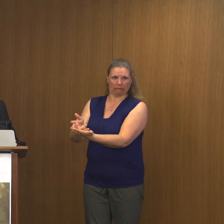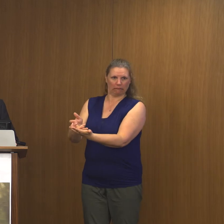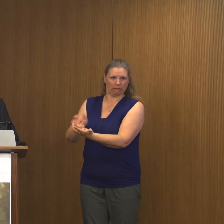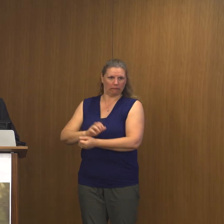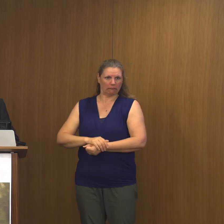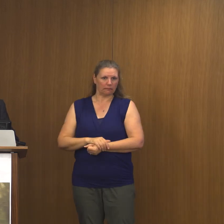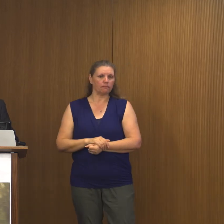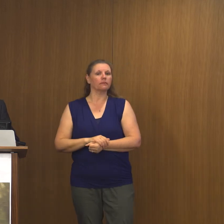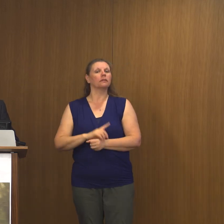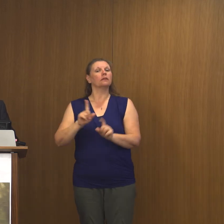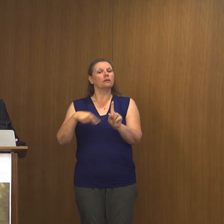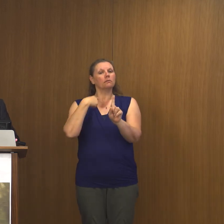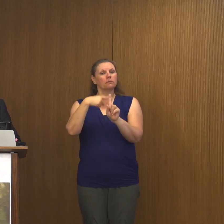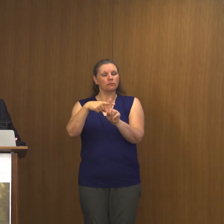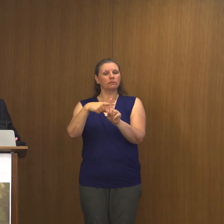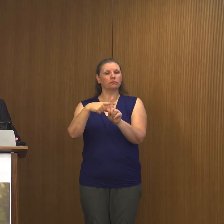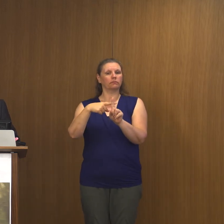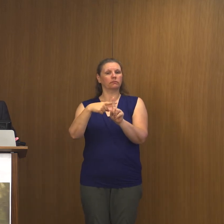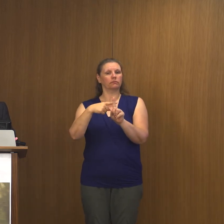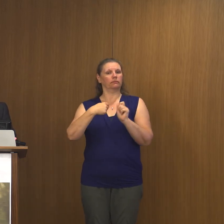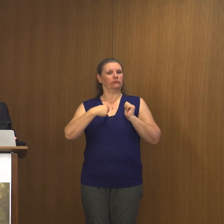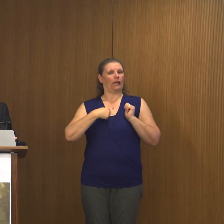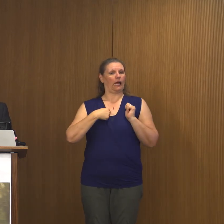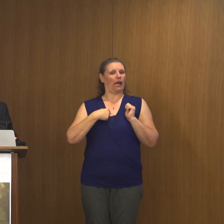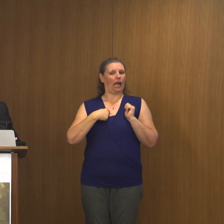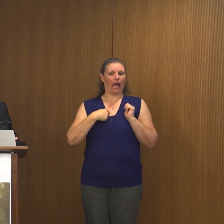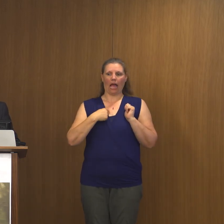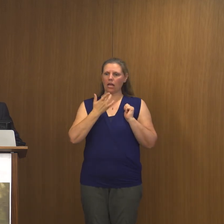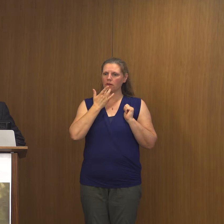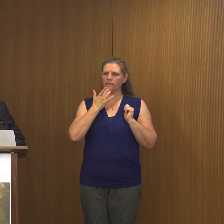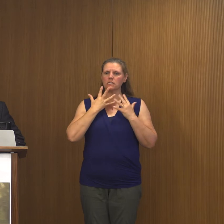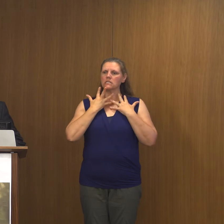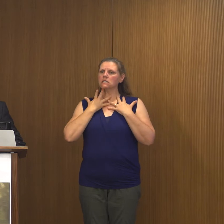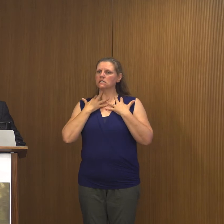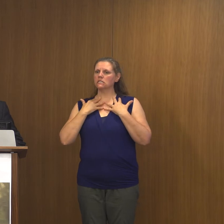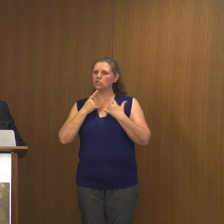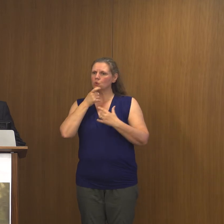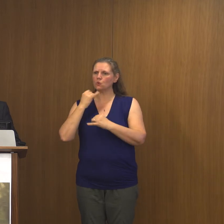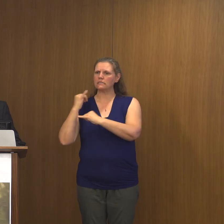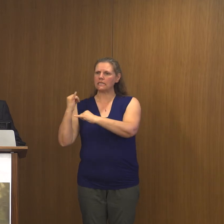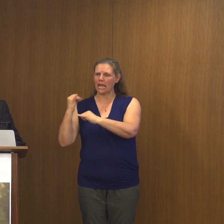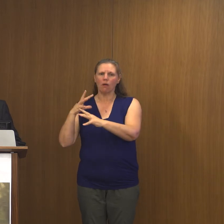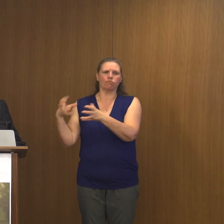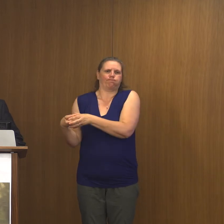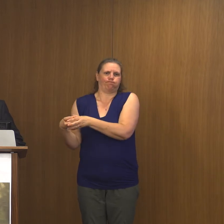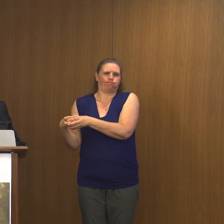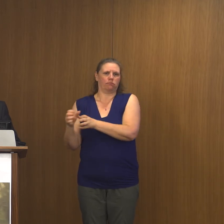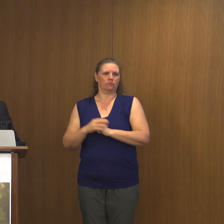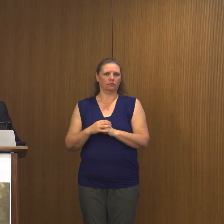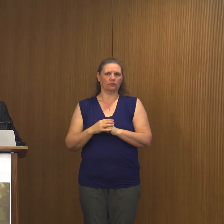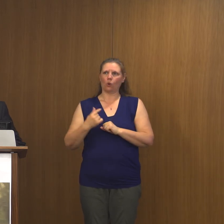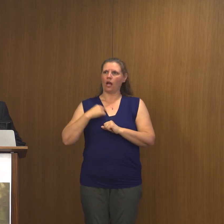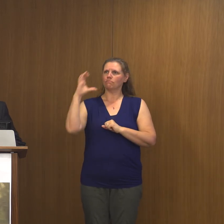It was that, and also learning that I needed to align myself with individuals with similar experiences. I was searching for identity and